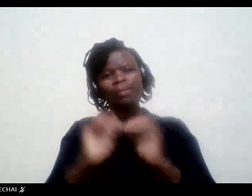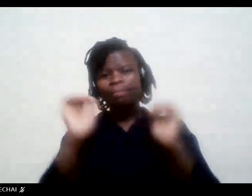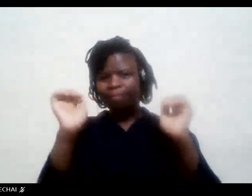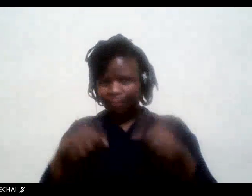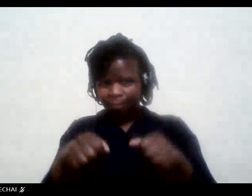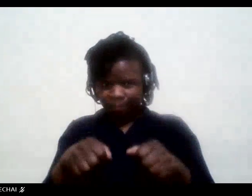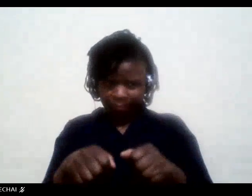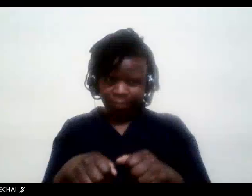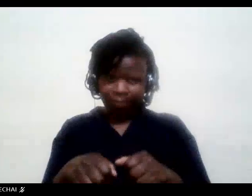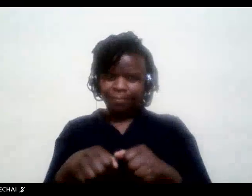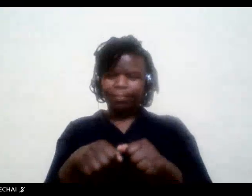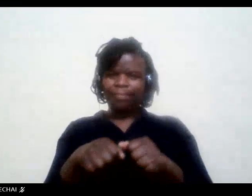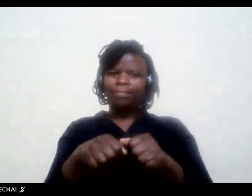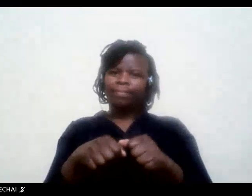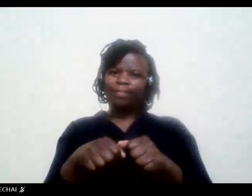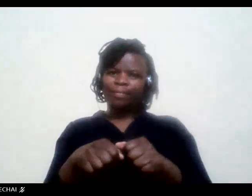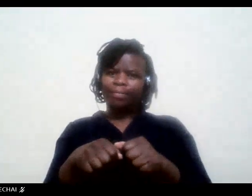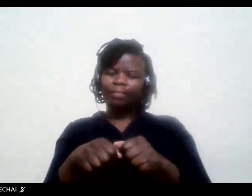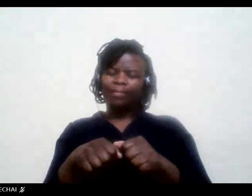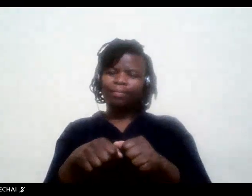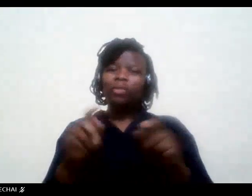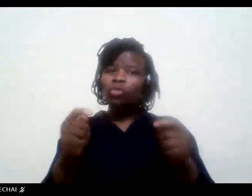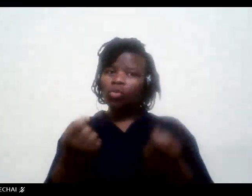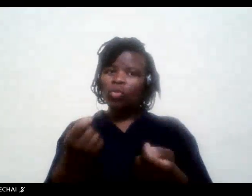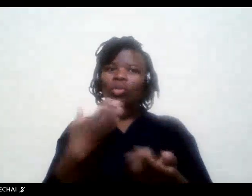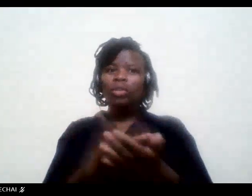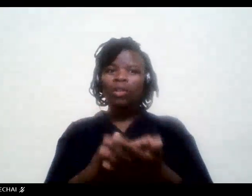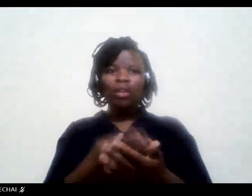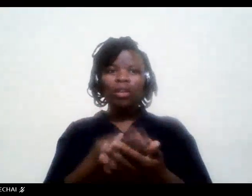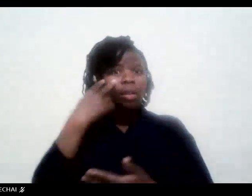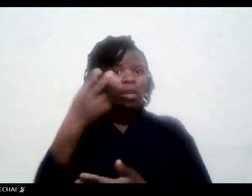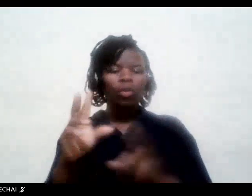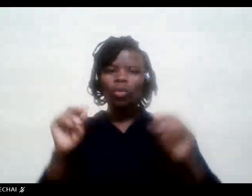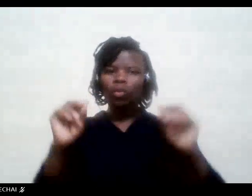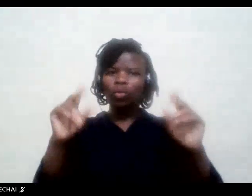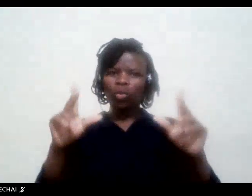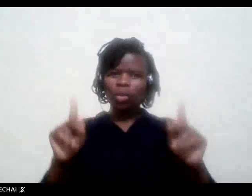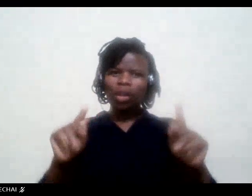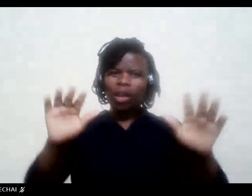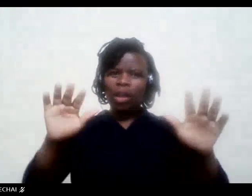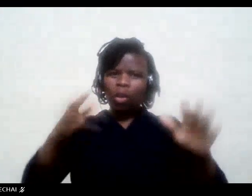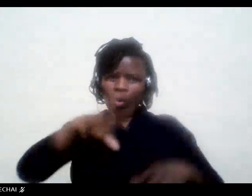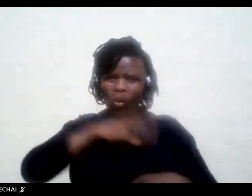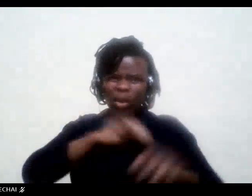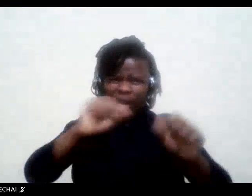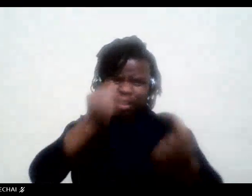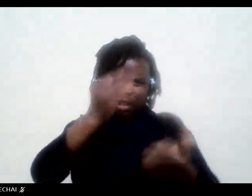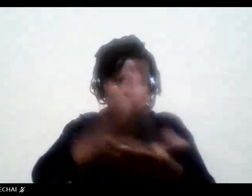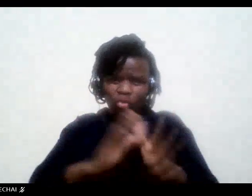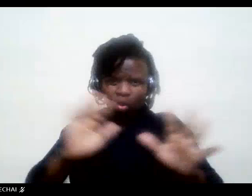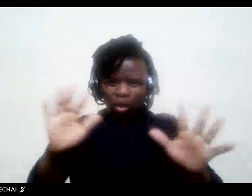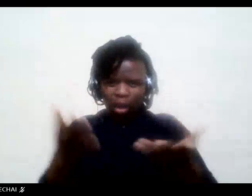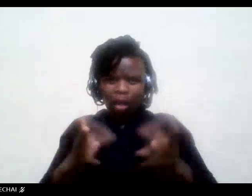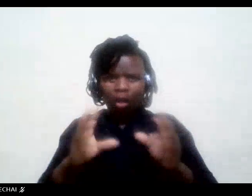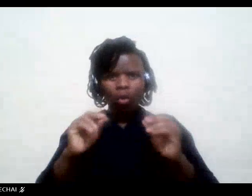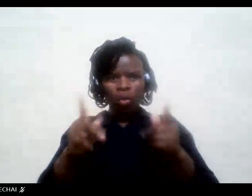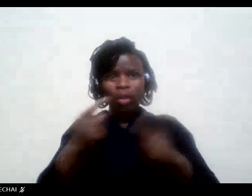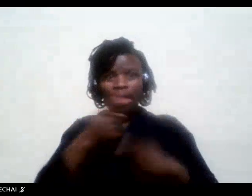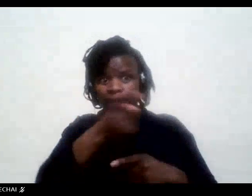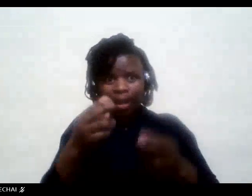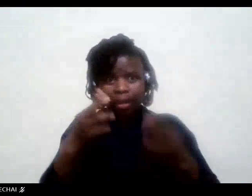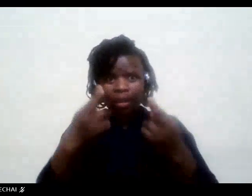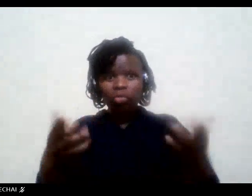Decolonization that looks at, okay, how are we making sure that the vast resources we have, both material, manpower